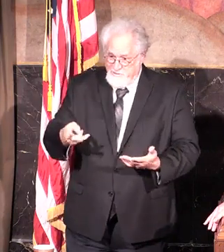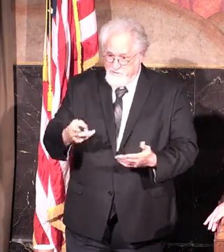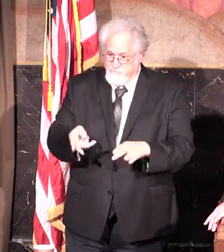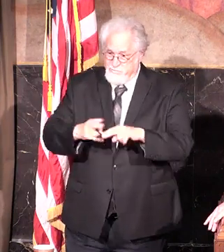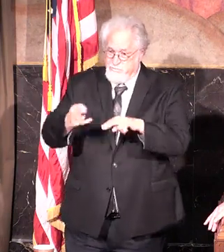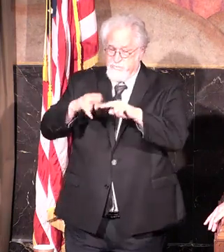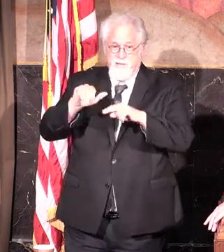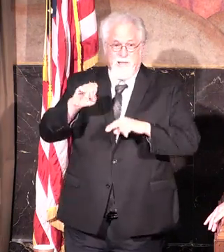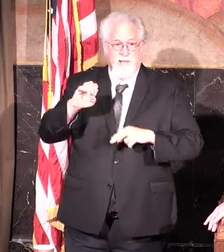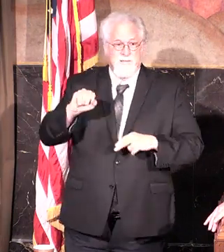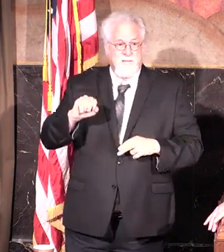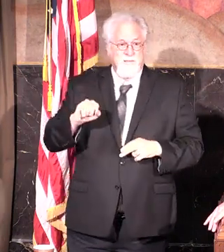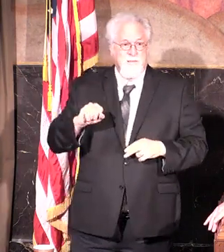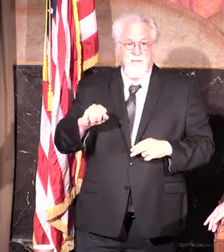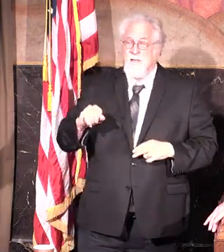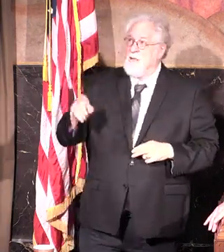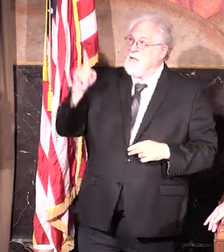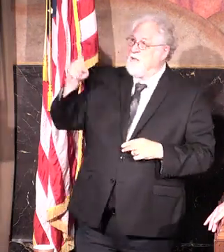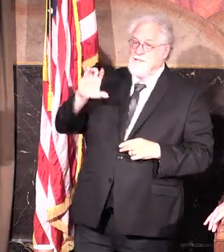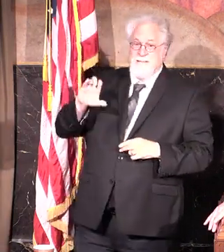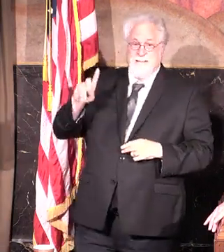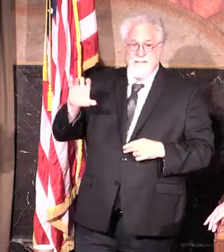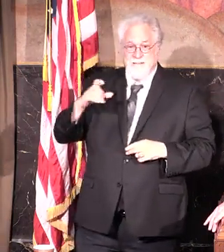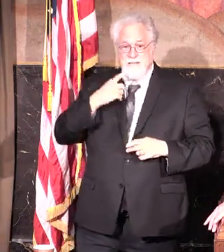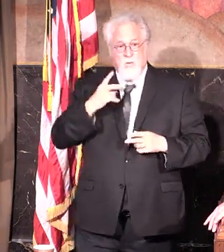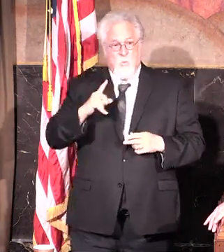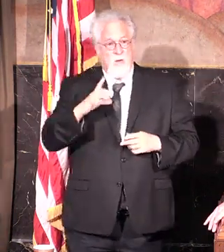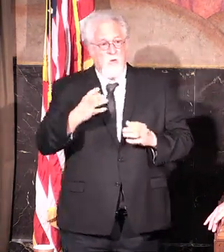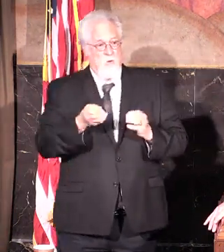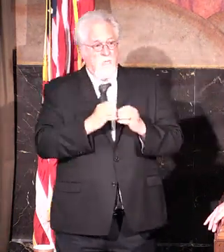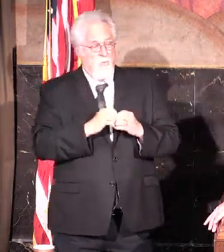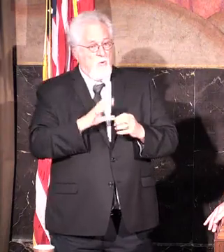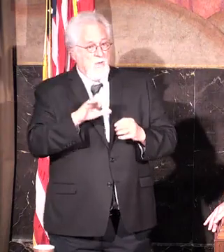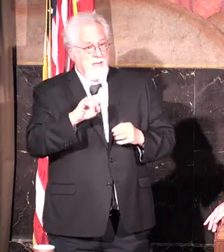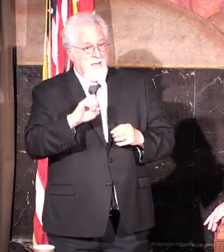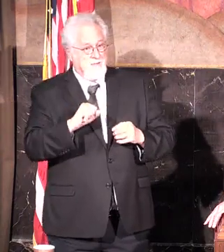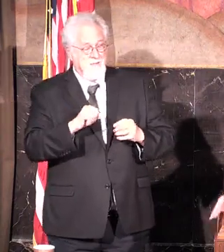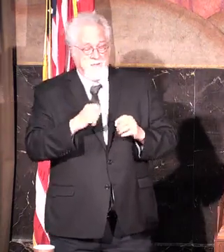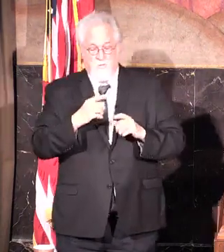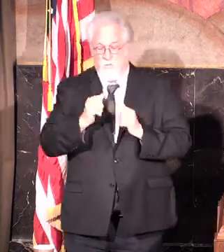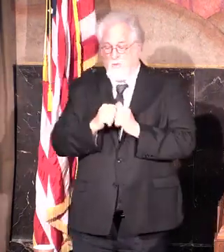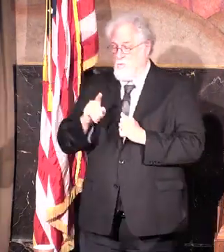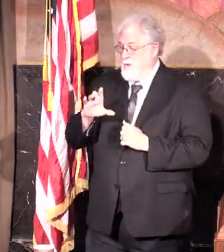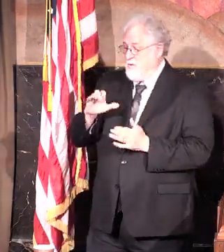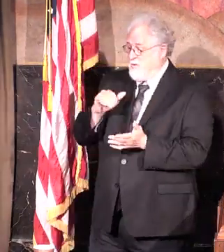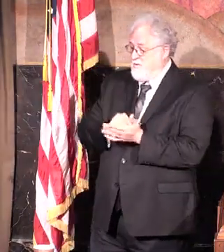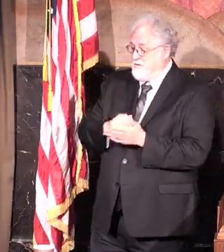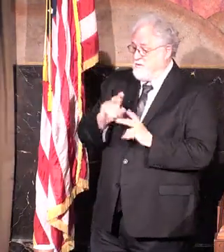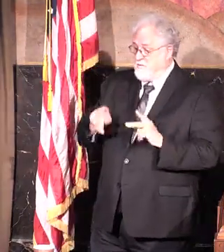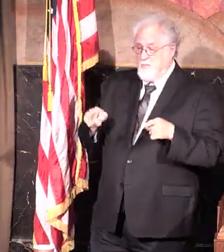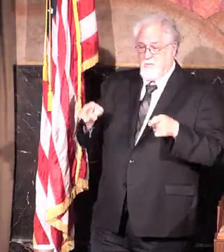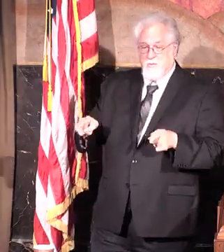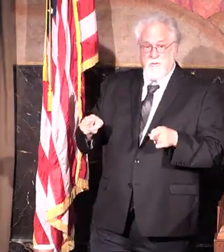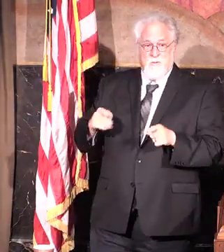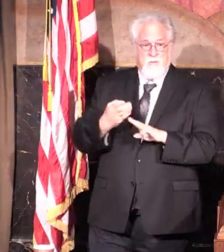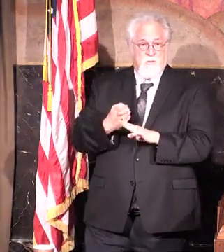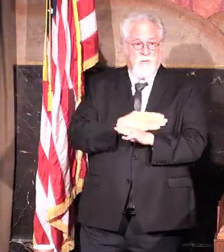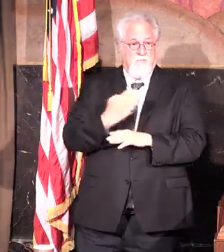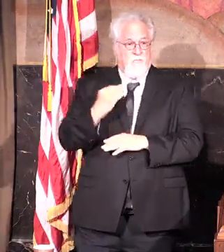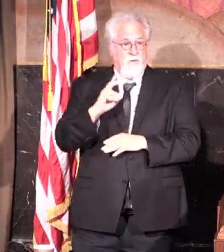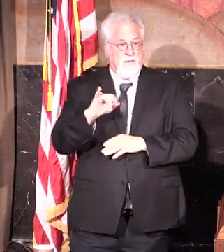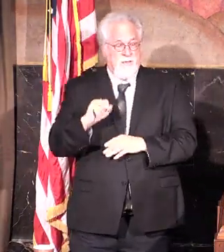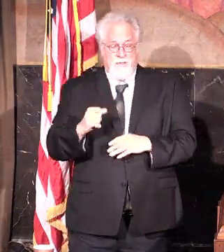of 100 or more cases out of 100,000 population over the preceding 14 days, and